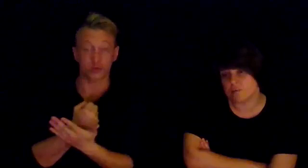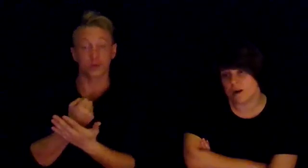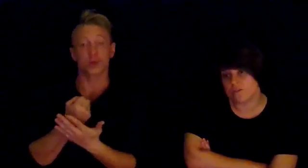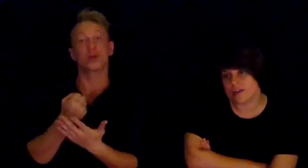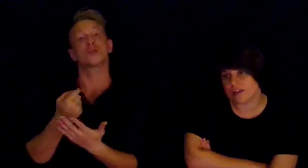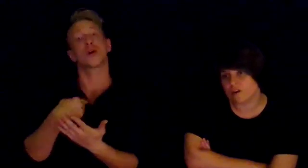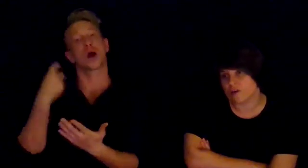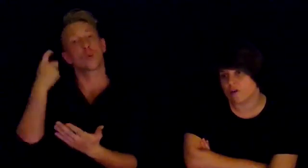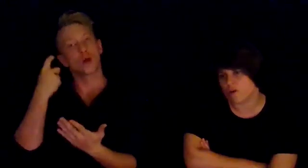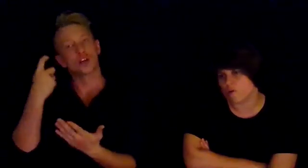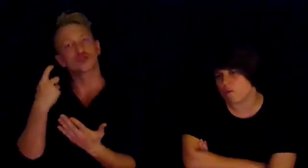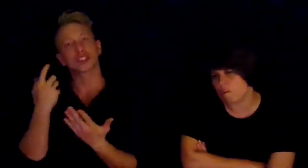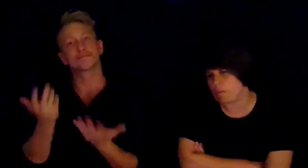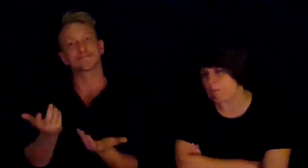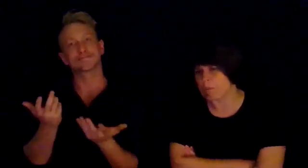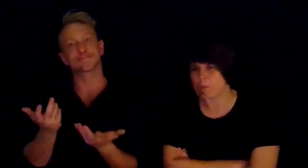I'm just wondering,